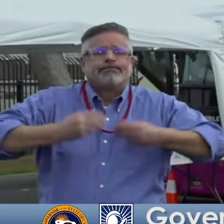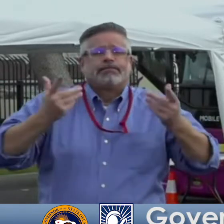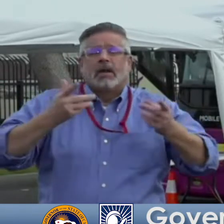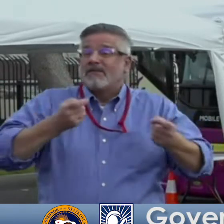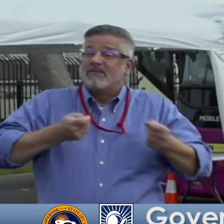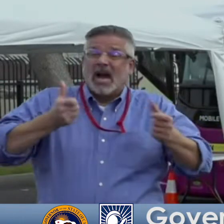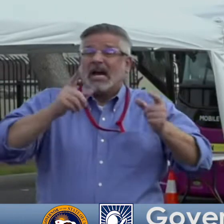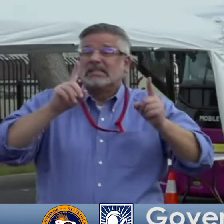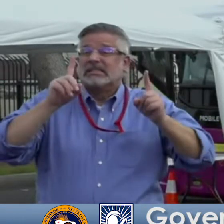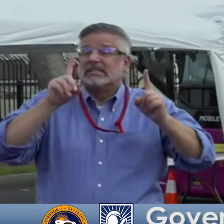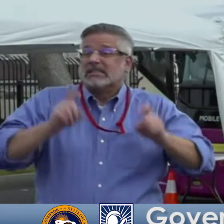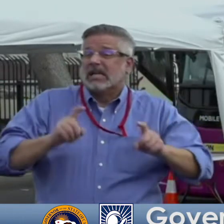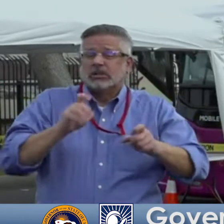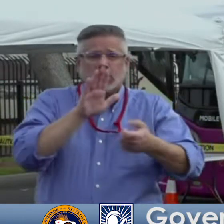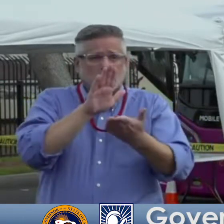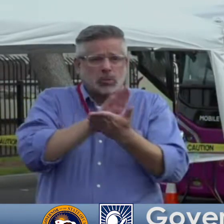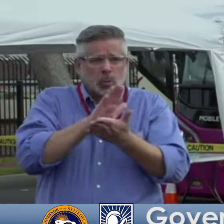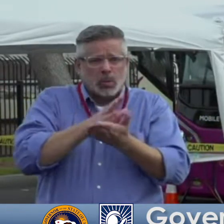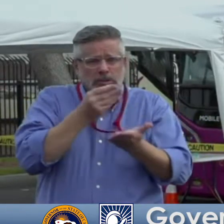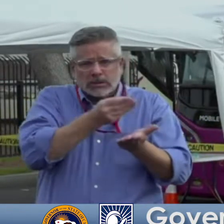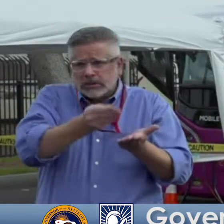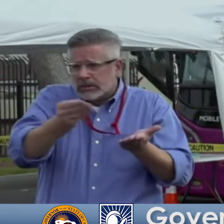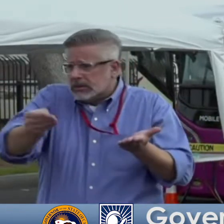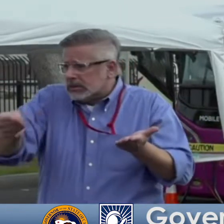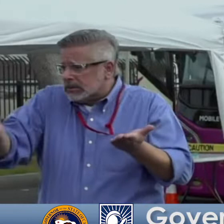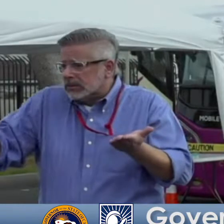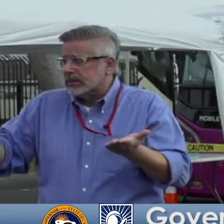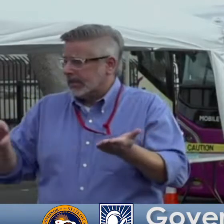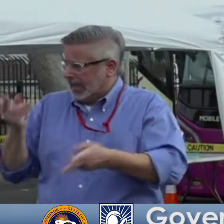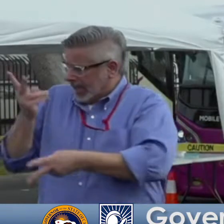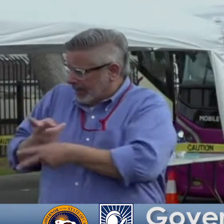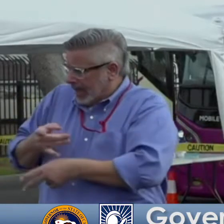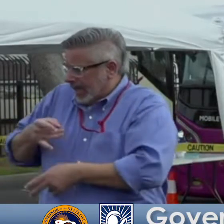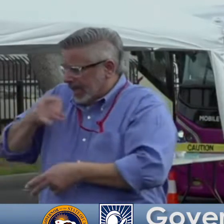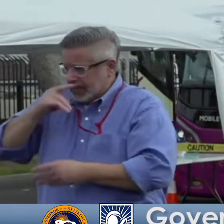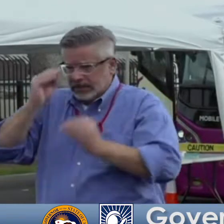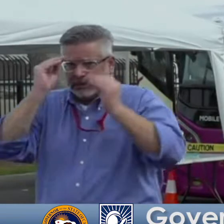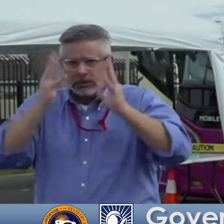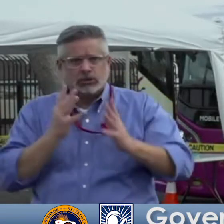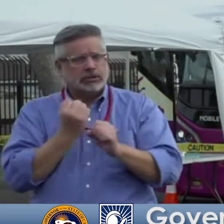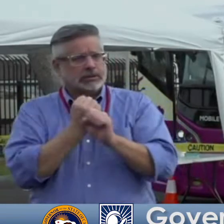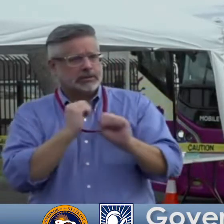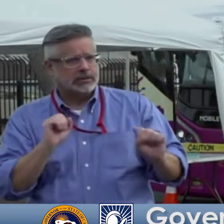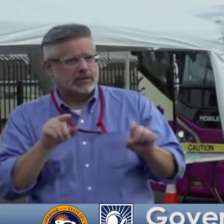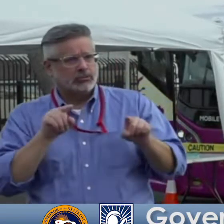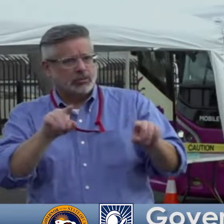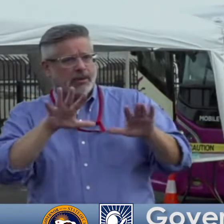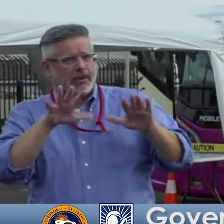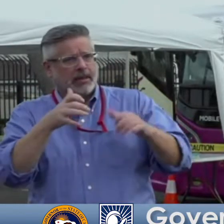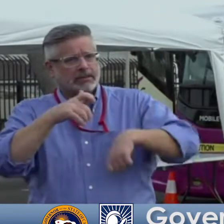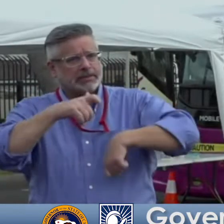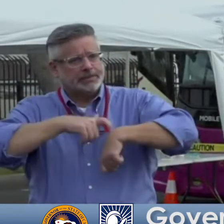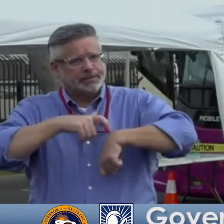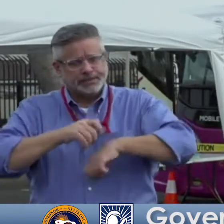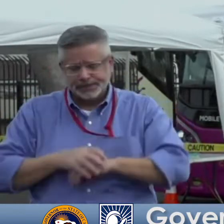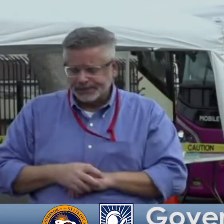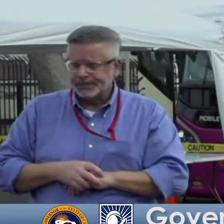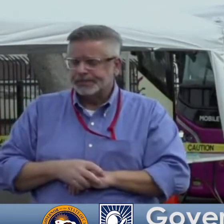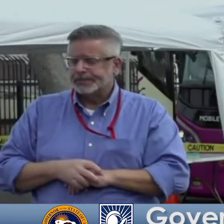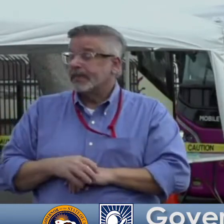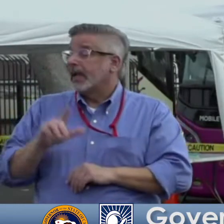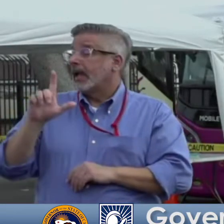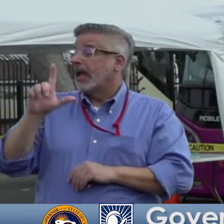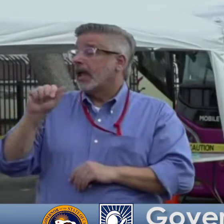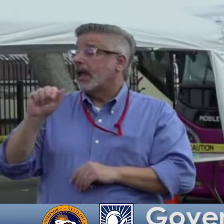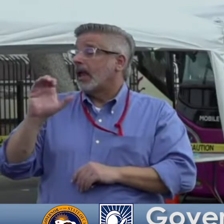rapid tests to schools so we can keep our kids and our teachers safe in their classrooms. And LA County